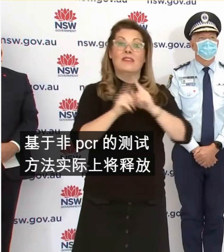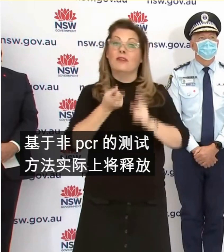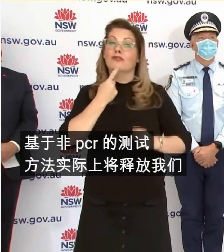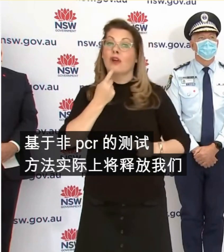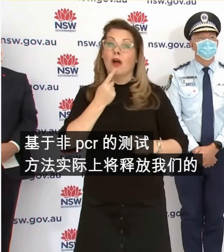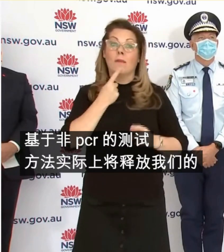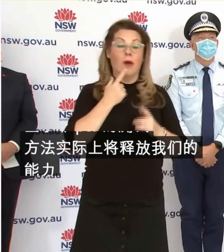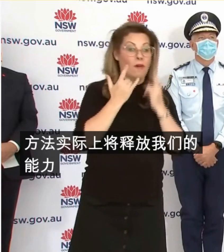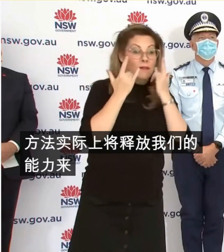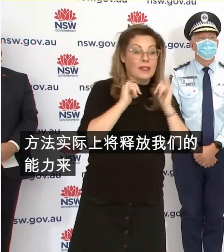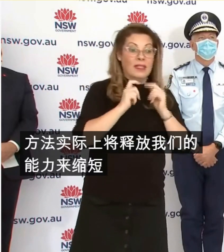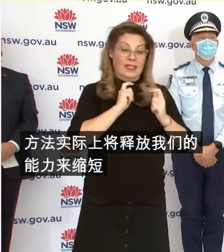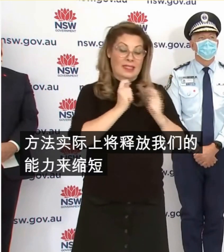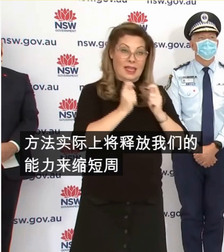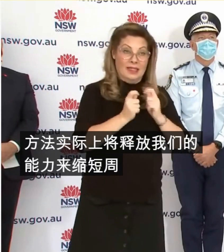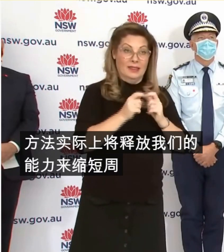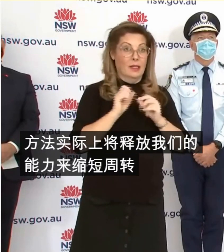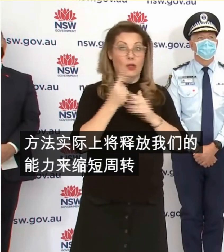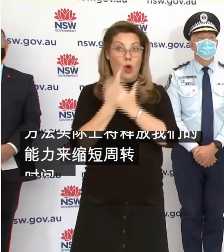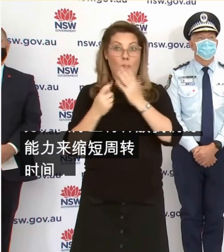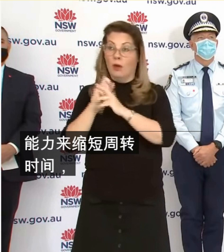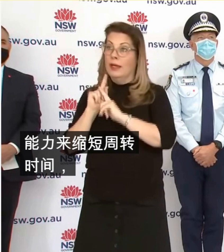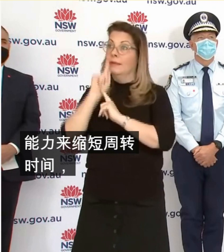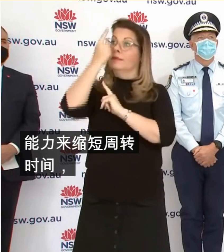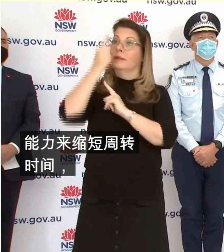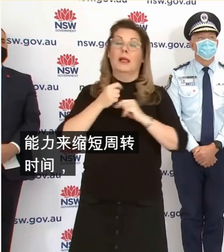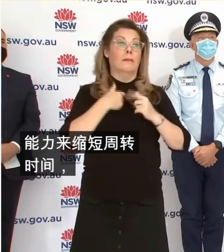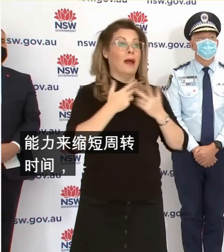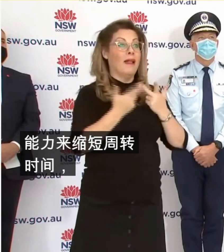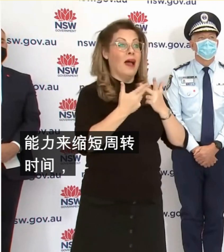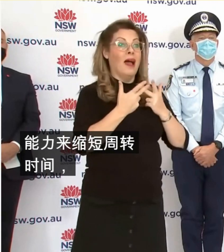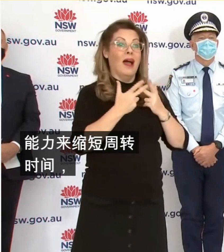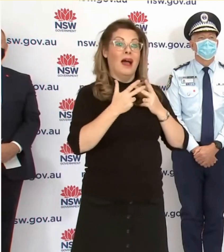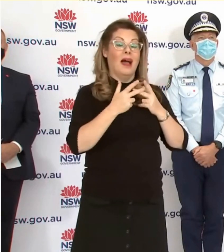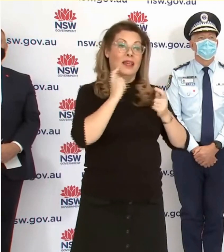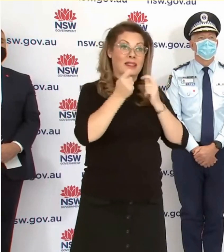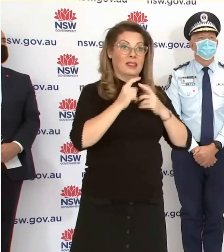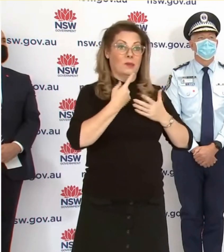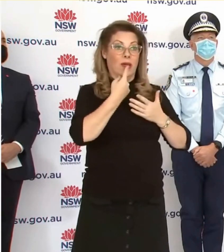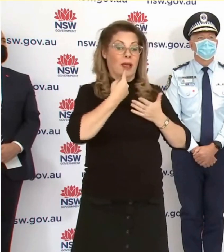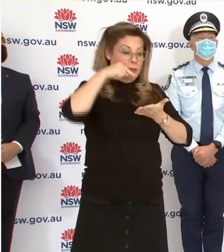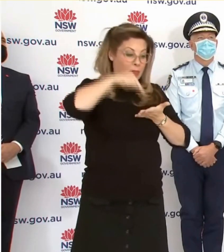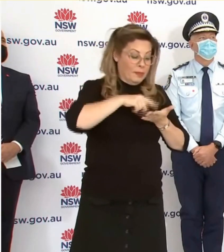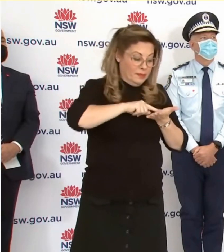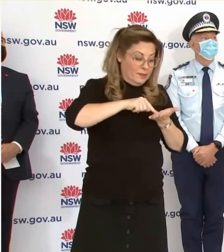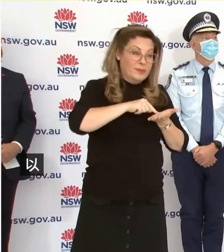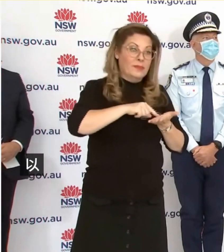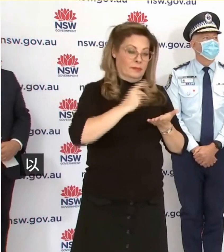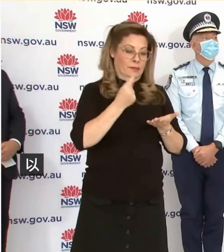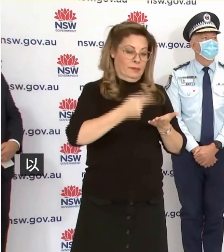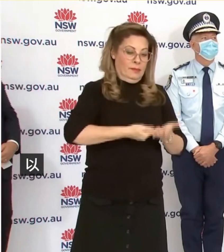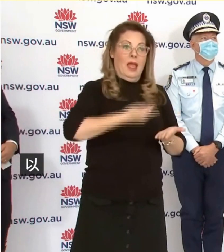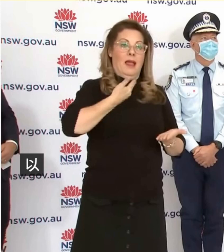methods, that will actually free up our capacity to get those turnaround times down. Dr. John, I think people are looking for. I think people. What